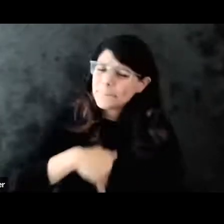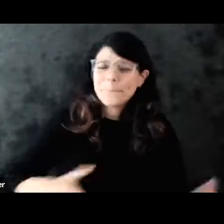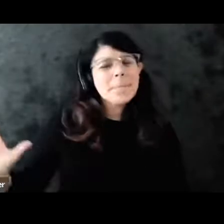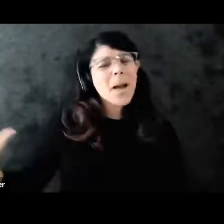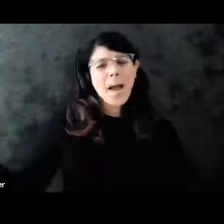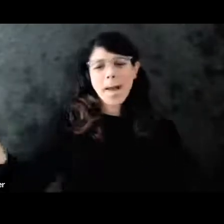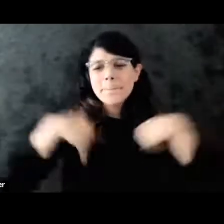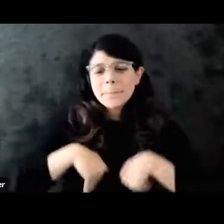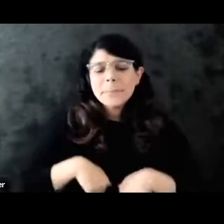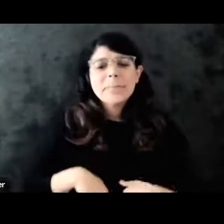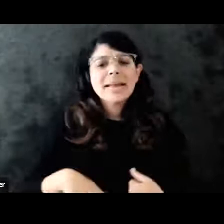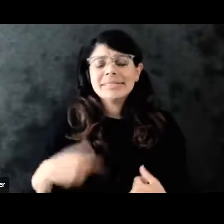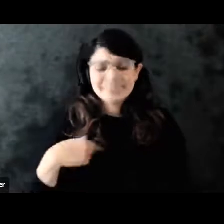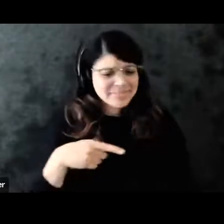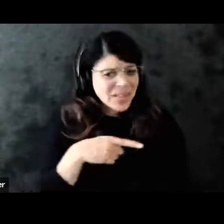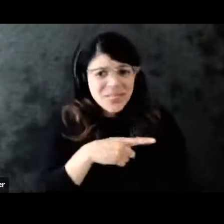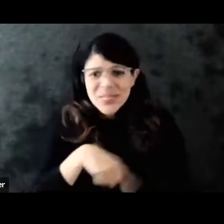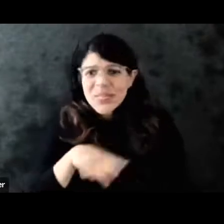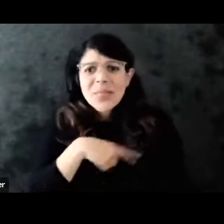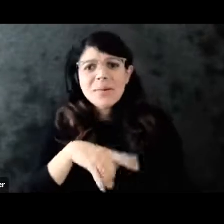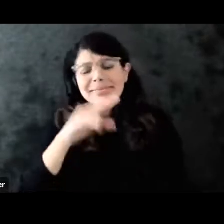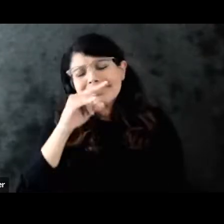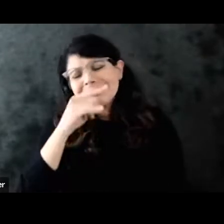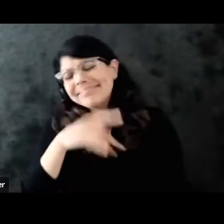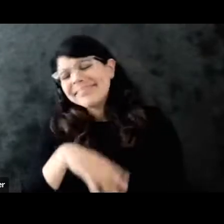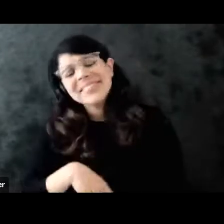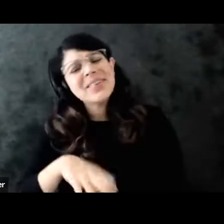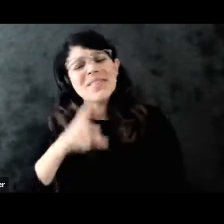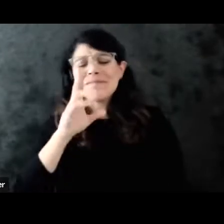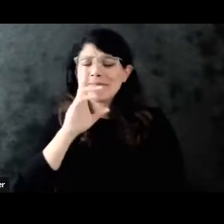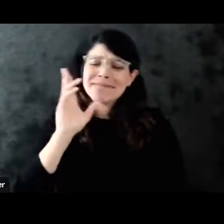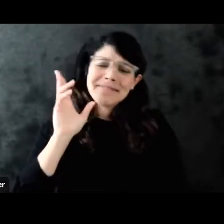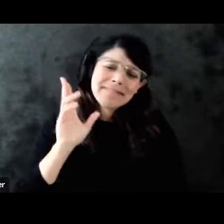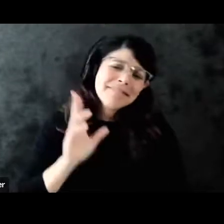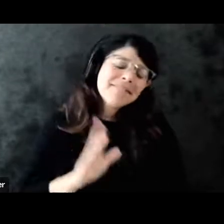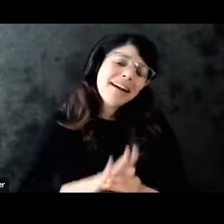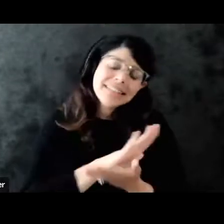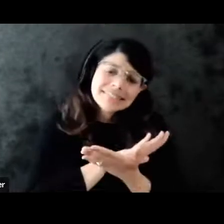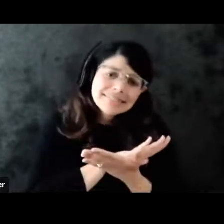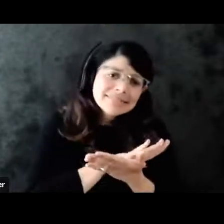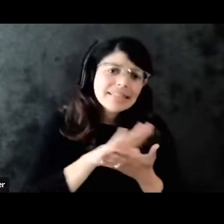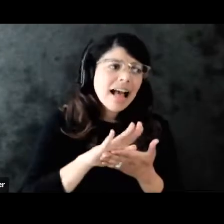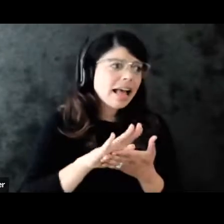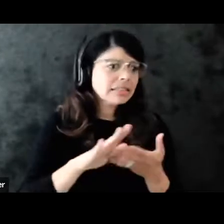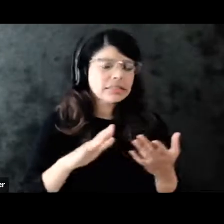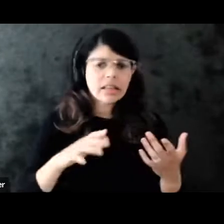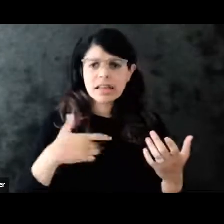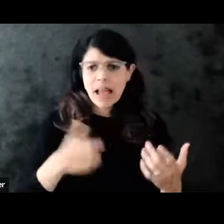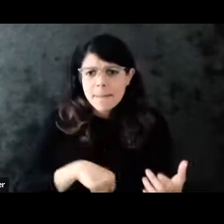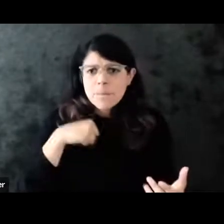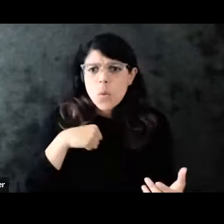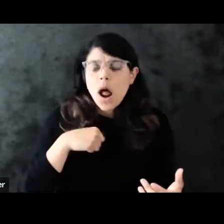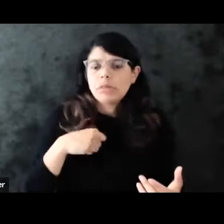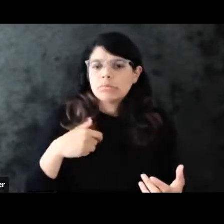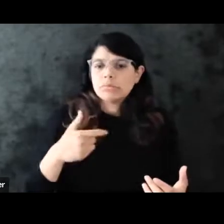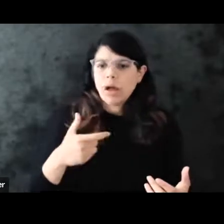kids, and they're still friends today, So I'm really proud that we raised our children in that way to